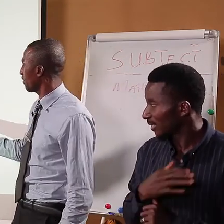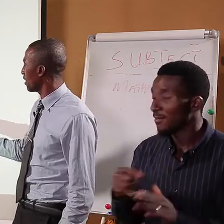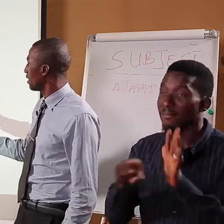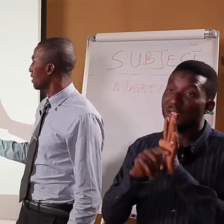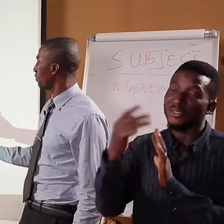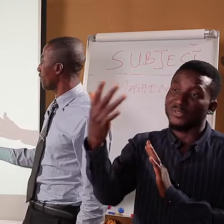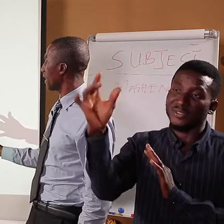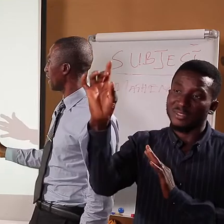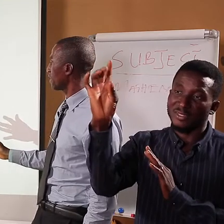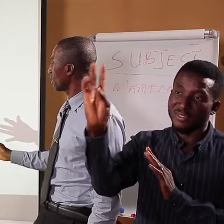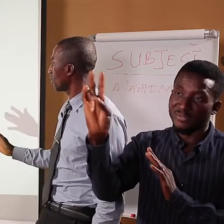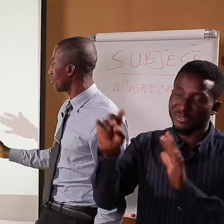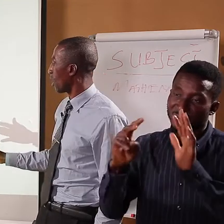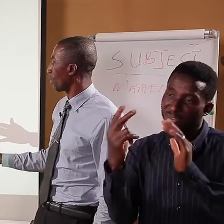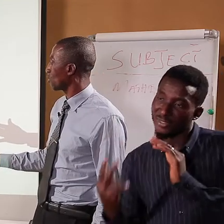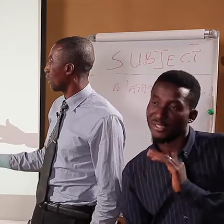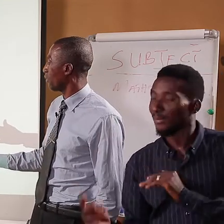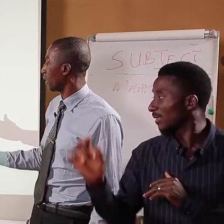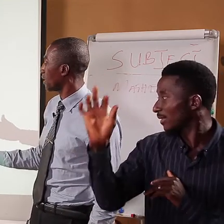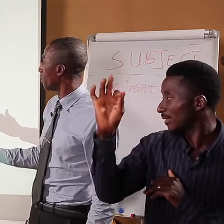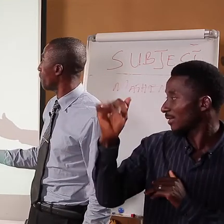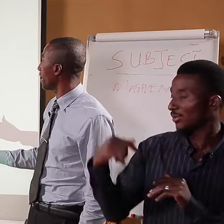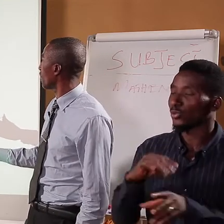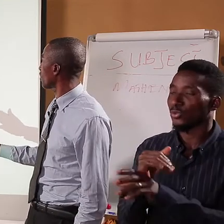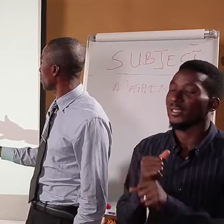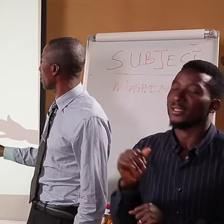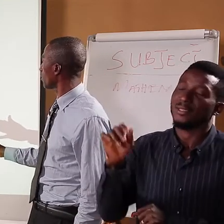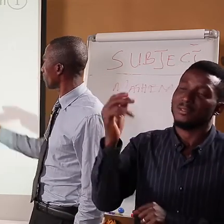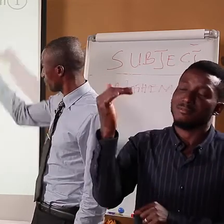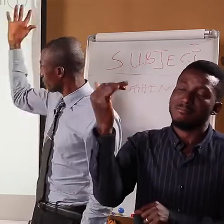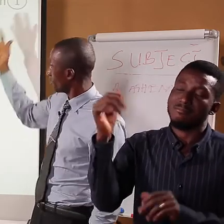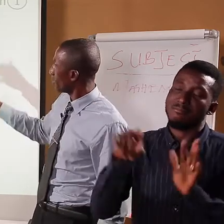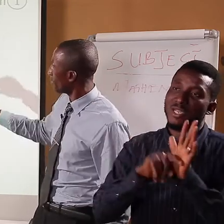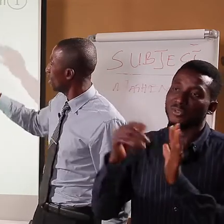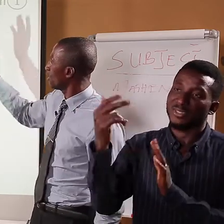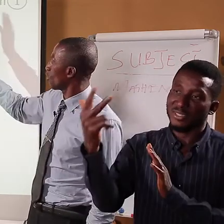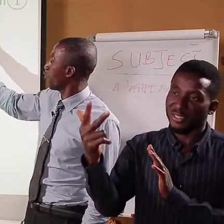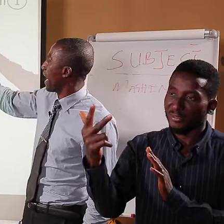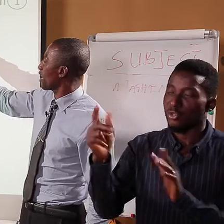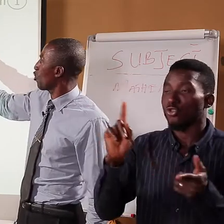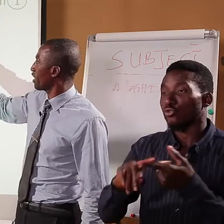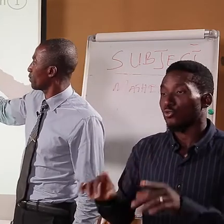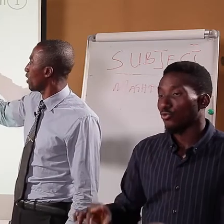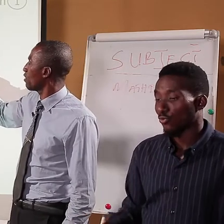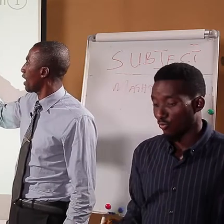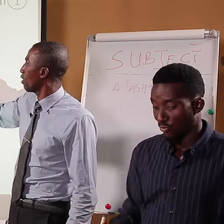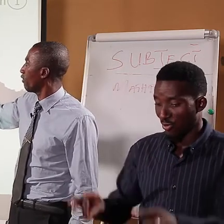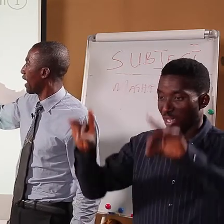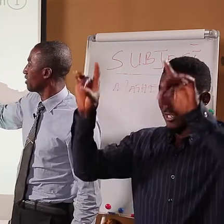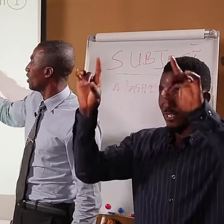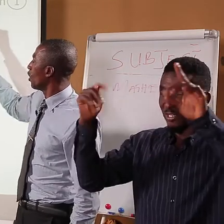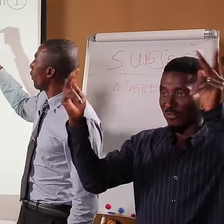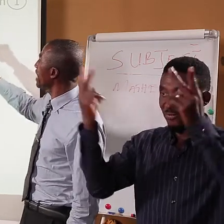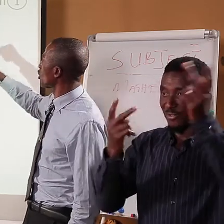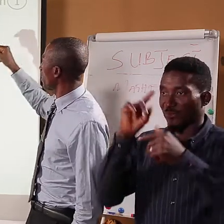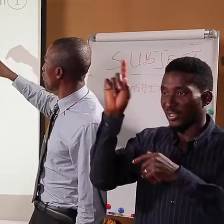57 divided by 19, you are going to left with minus 3. To find the corresponding value of